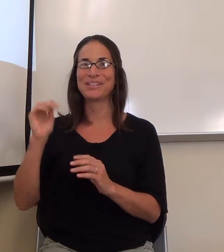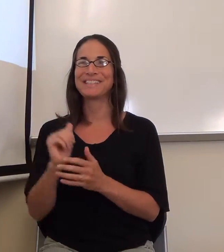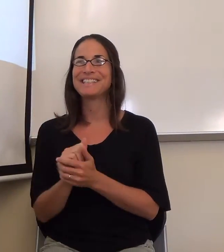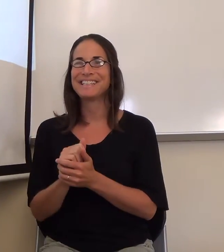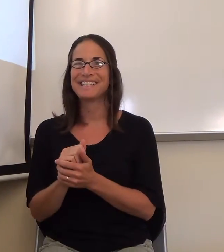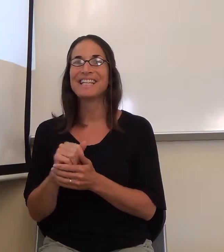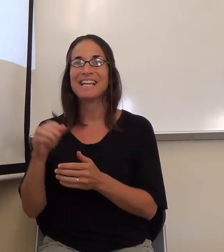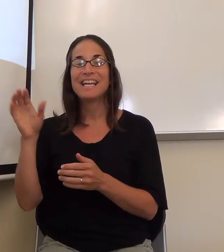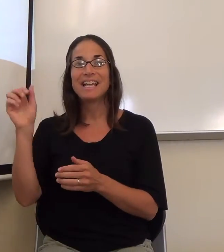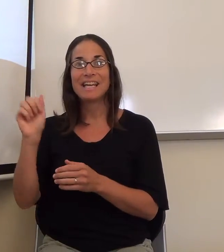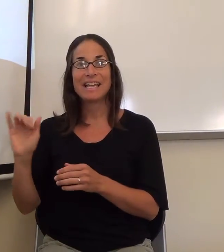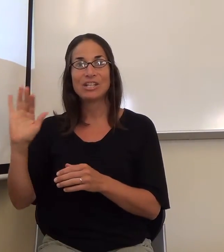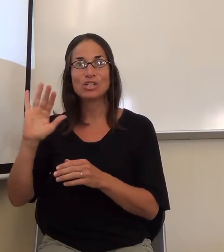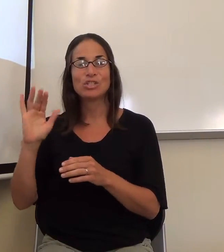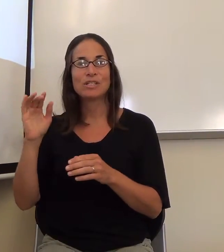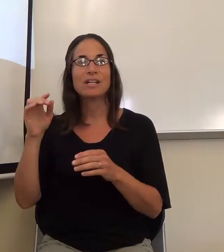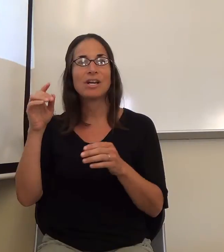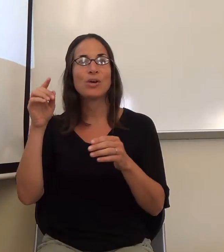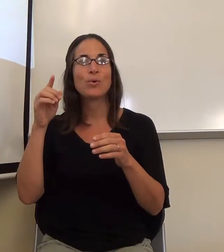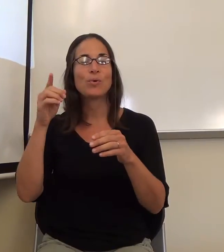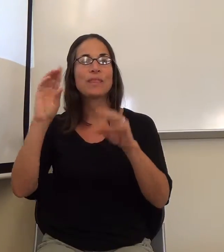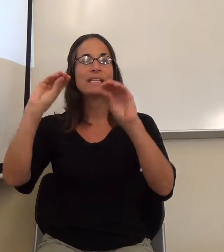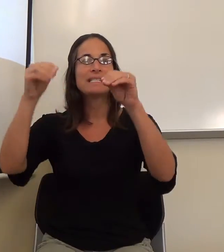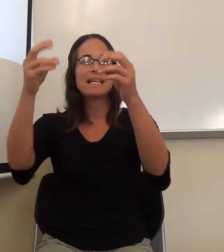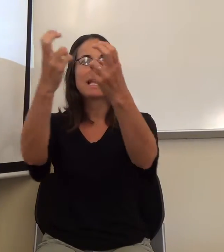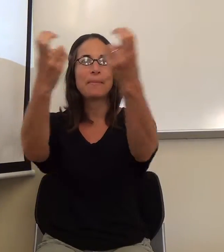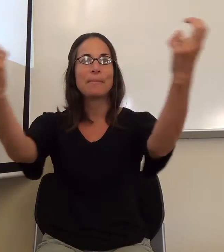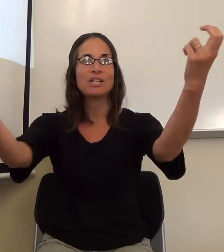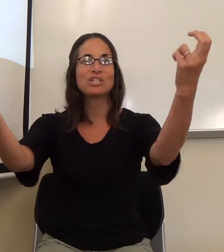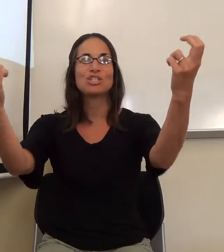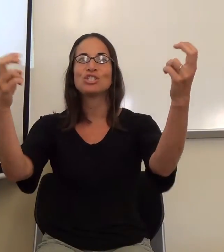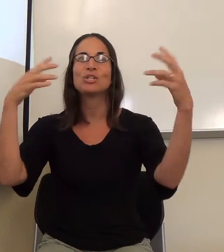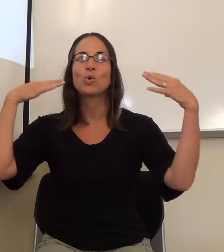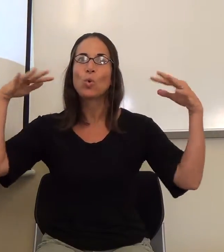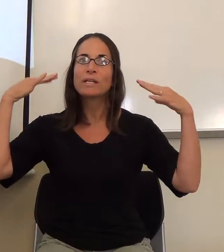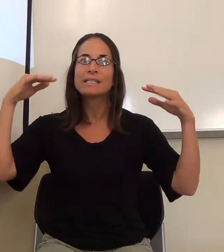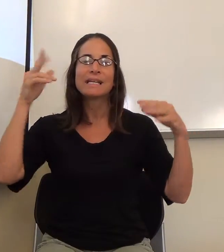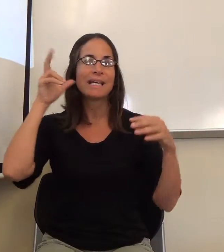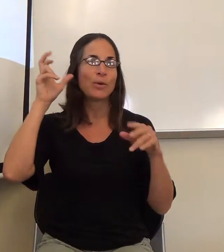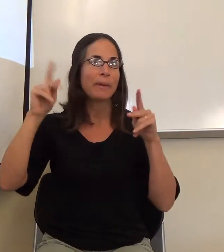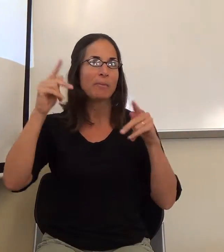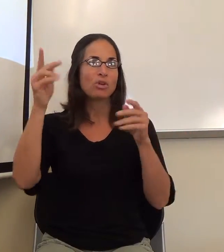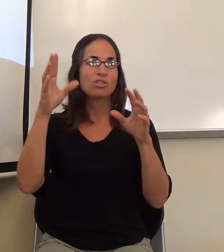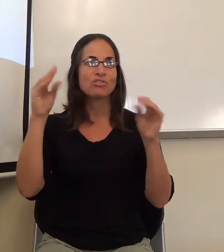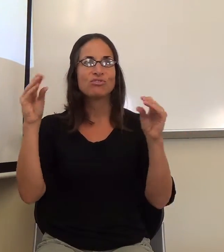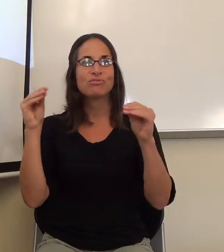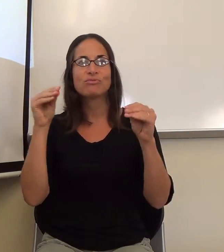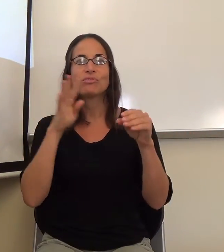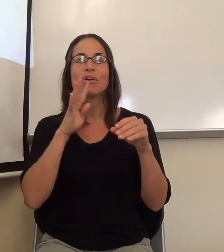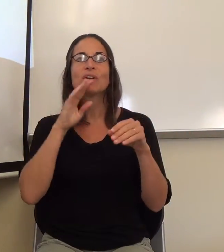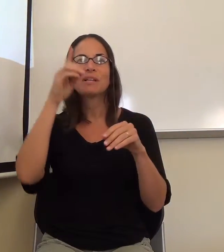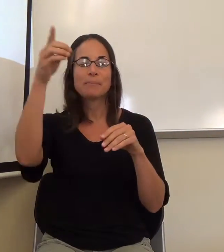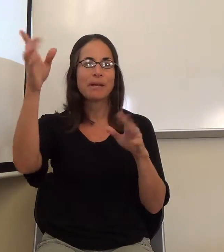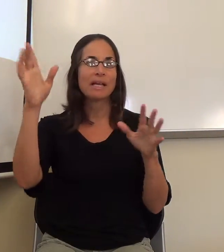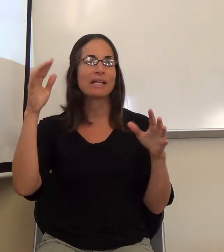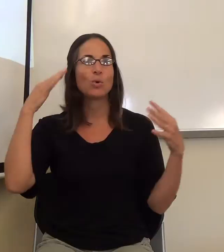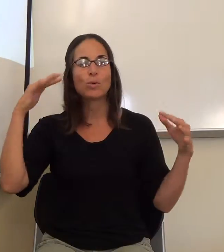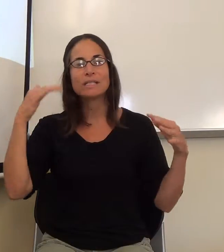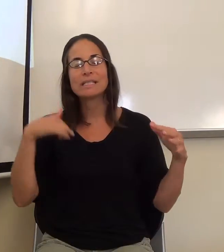what, it's going to be so noisy in here, but it's too warm to shut the door. It's noisy to me. I don't know about you guys, but I can hear it.